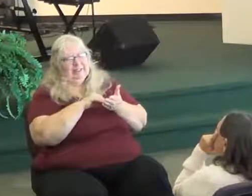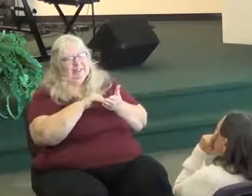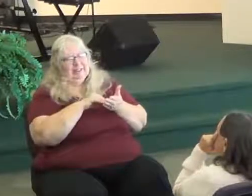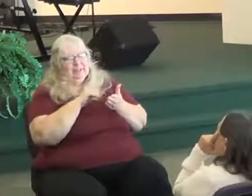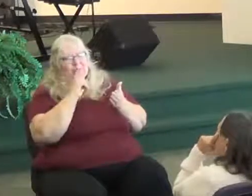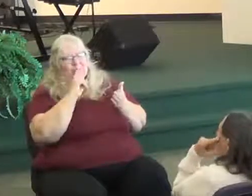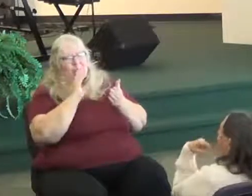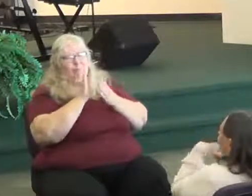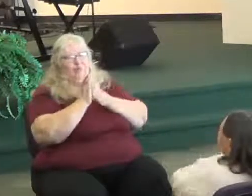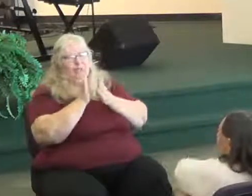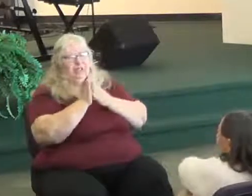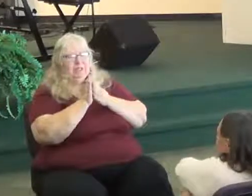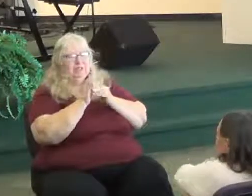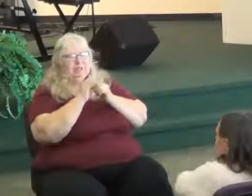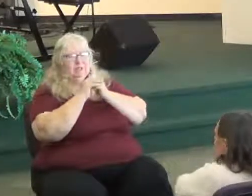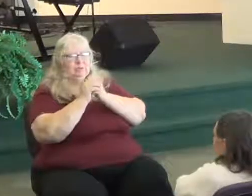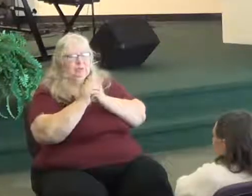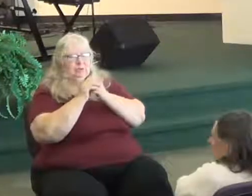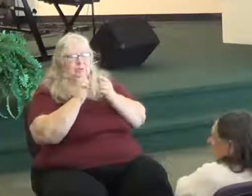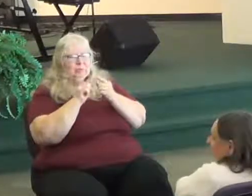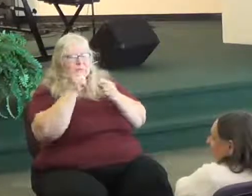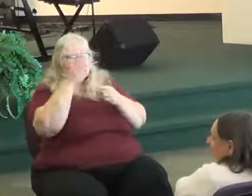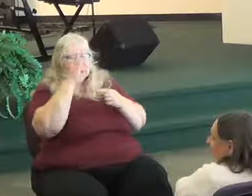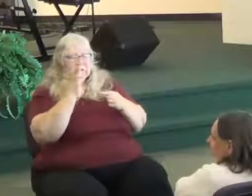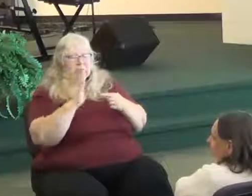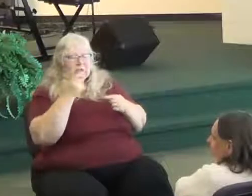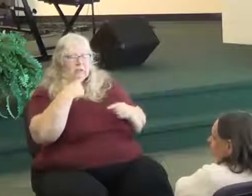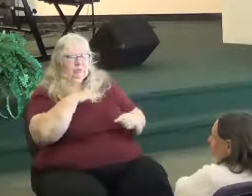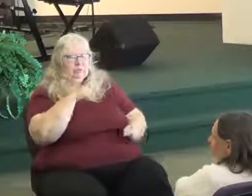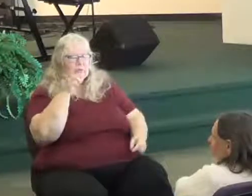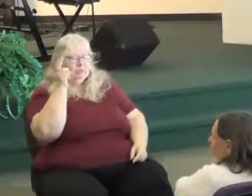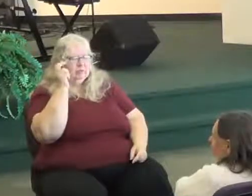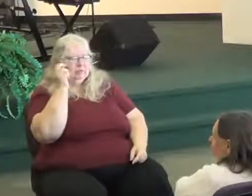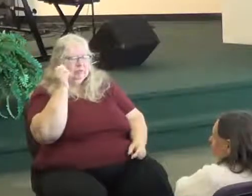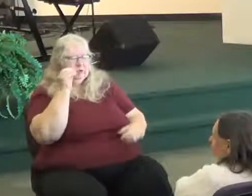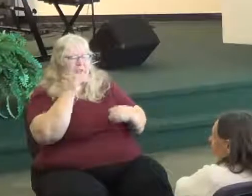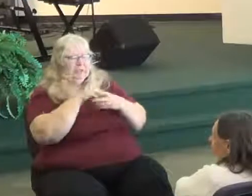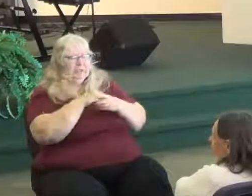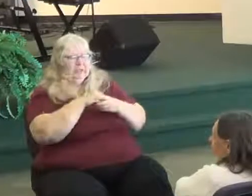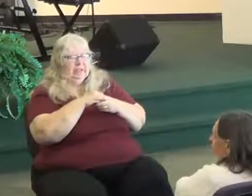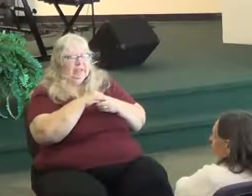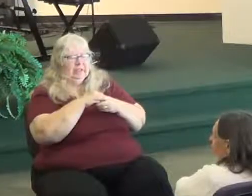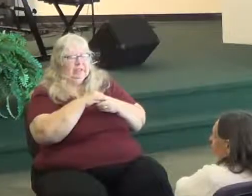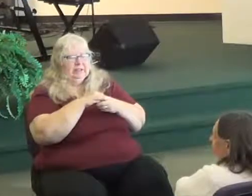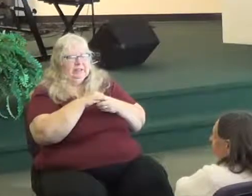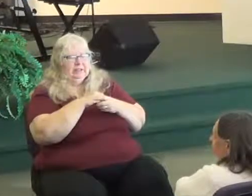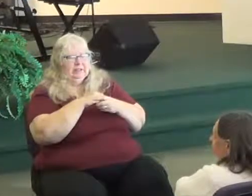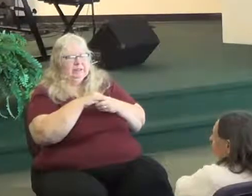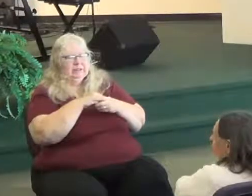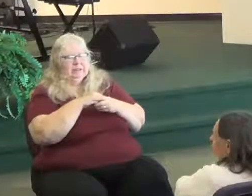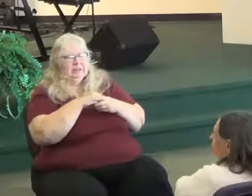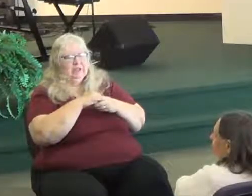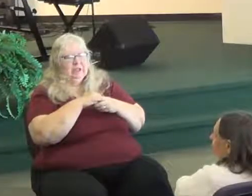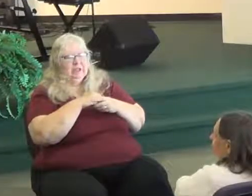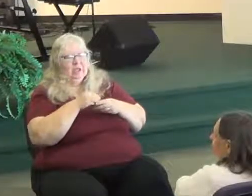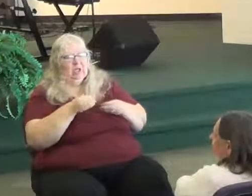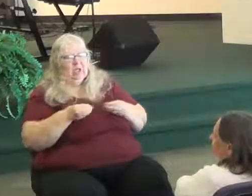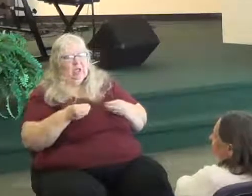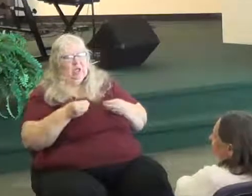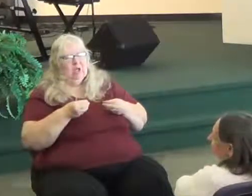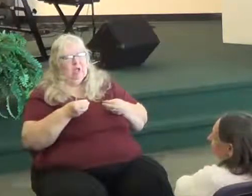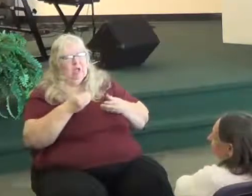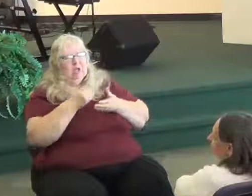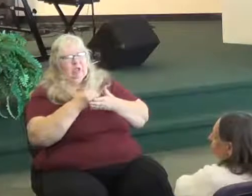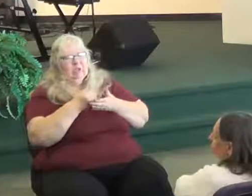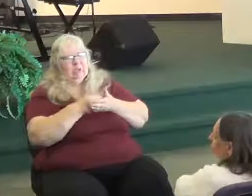praise and worship to God, is we've just heard in our offering message, is all He wants. And it's so beautiful to hear the voices